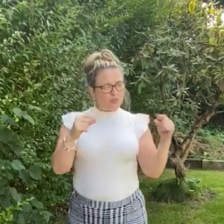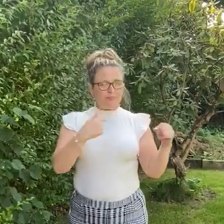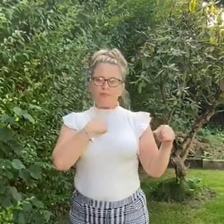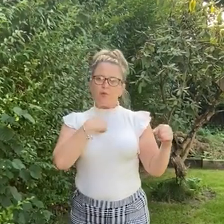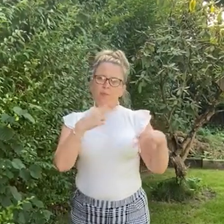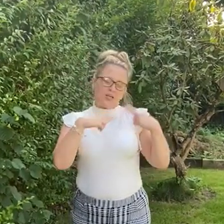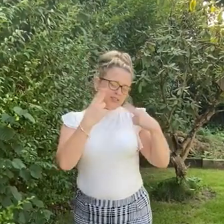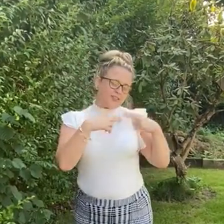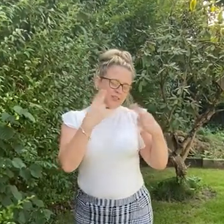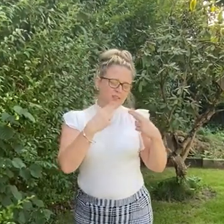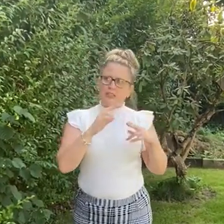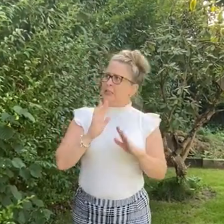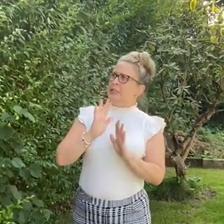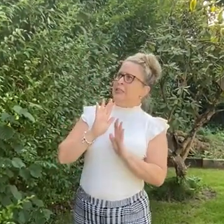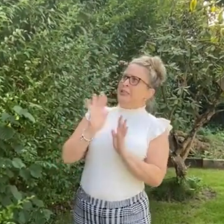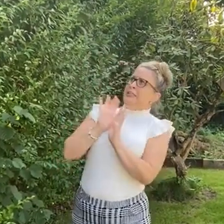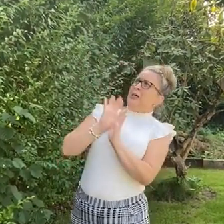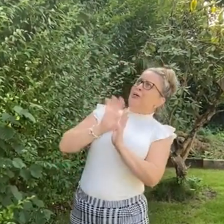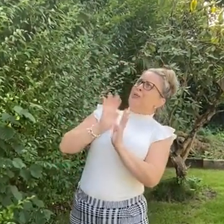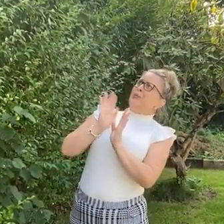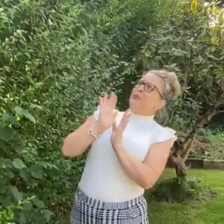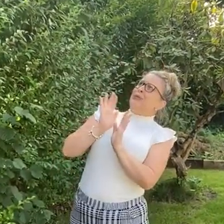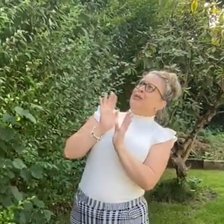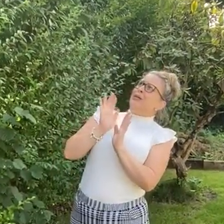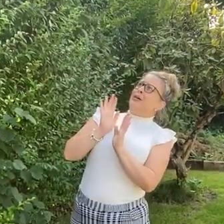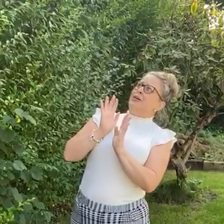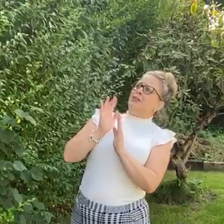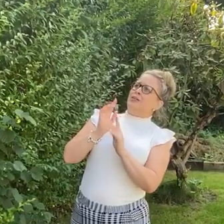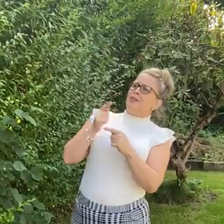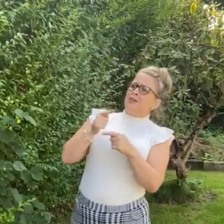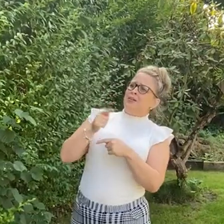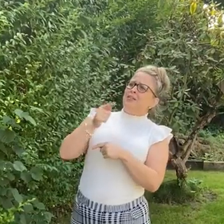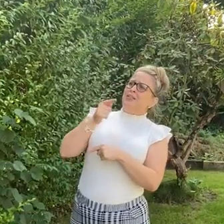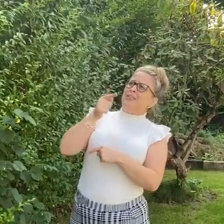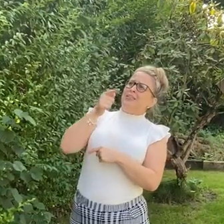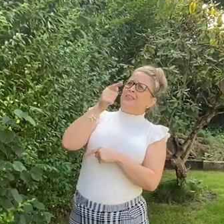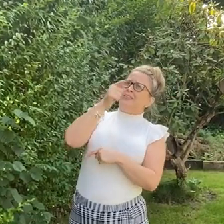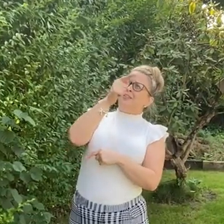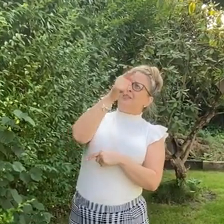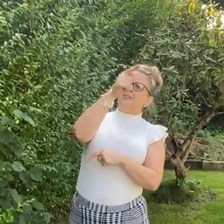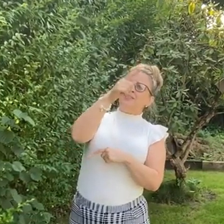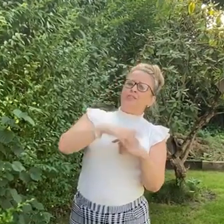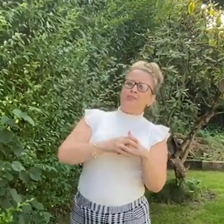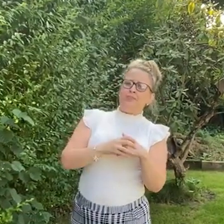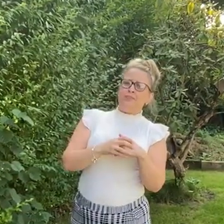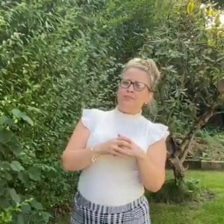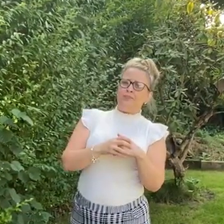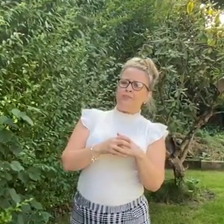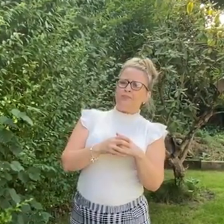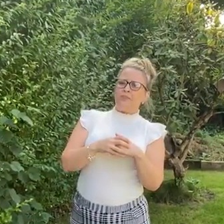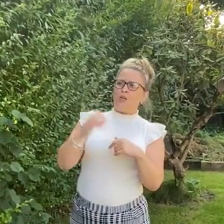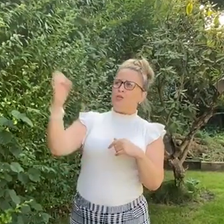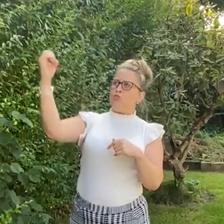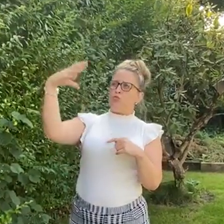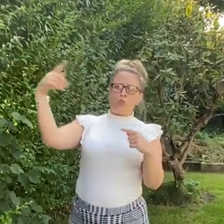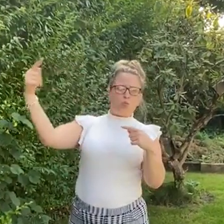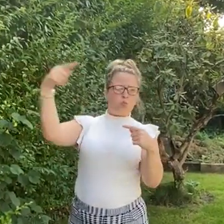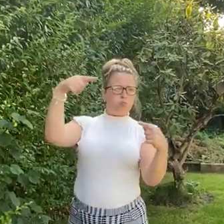No! cried the witch, flying higher and higher. The dragon flew after her, breathing